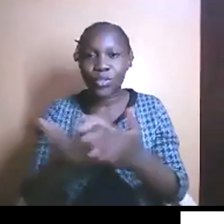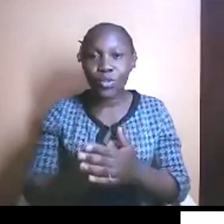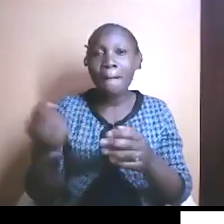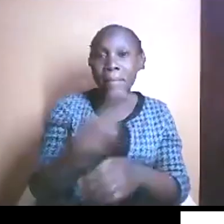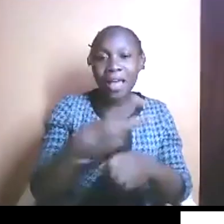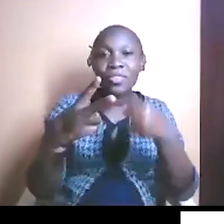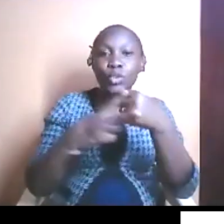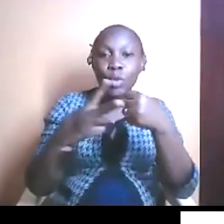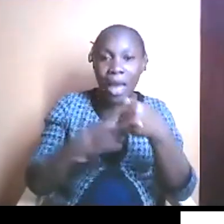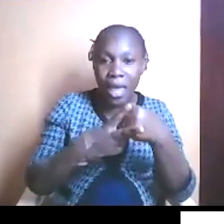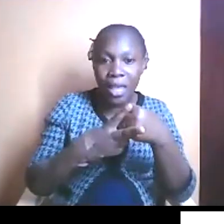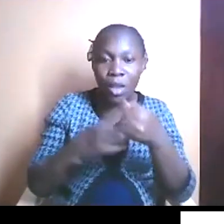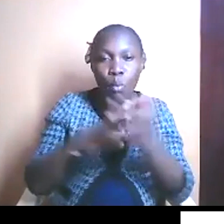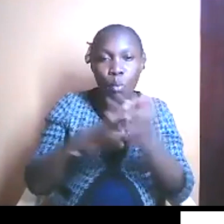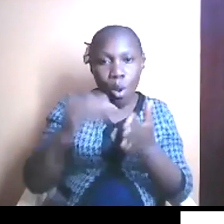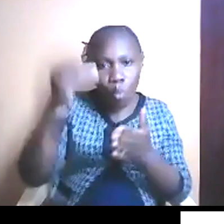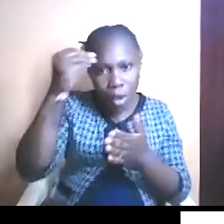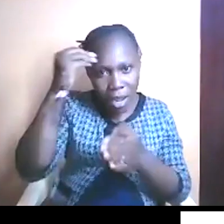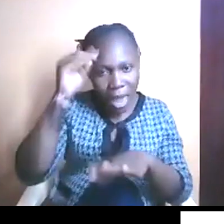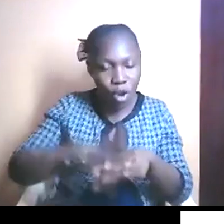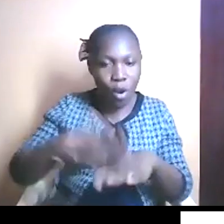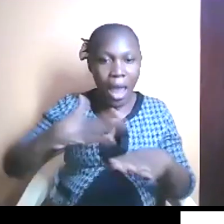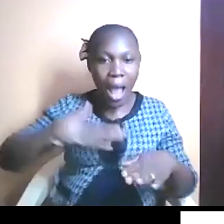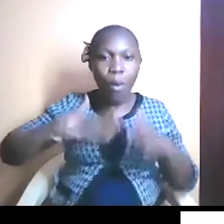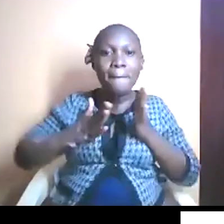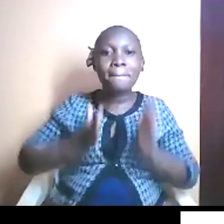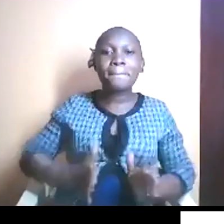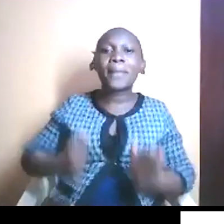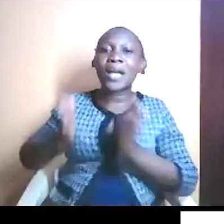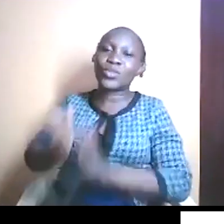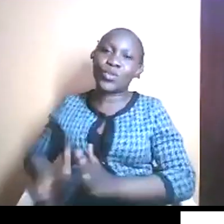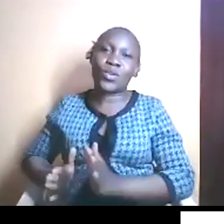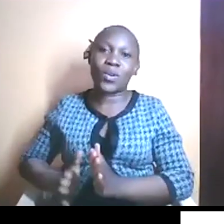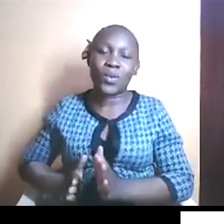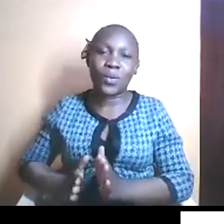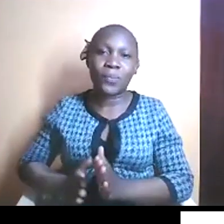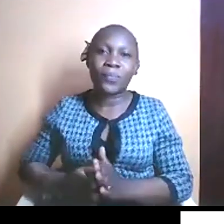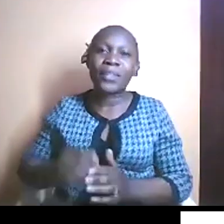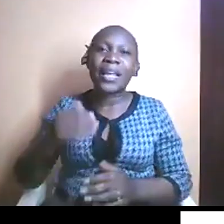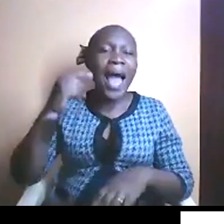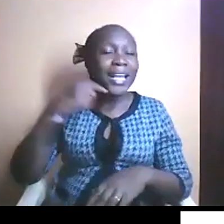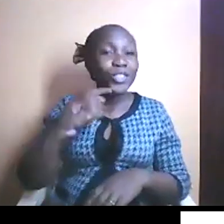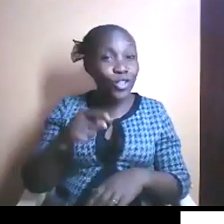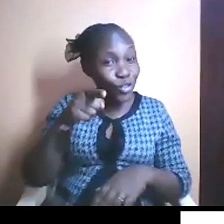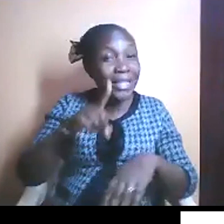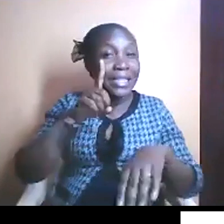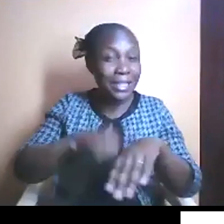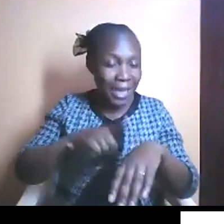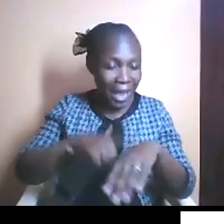the best personality experts we have in this country. So we have season 2, I told you guys, is lit.